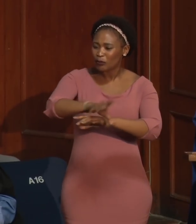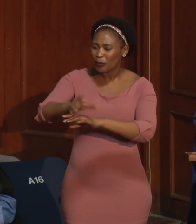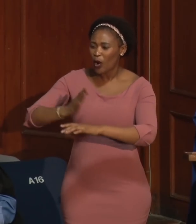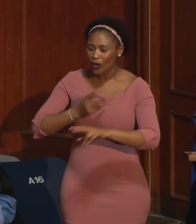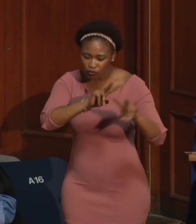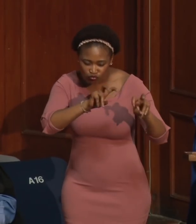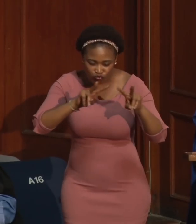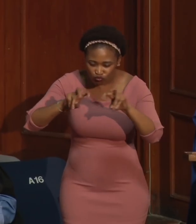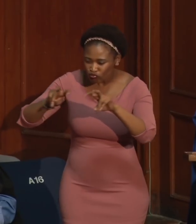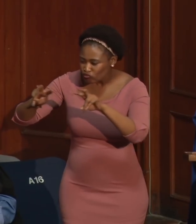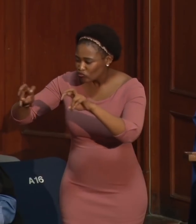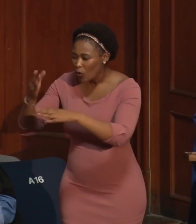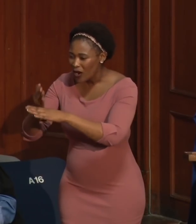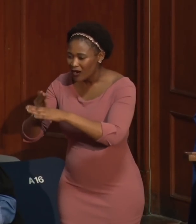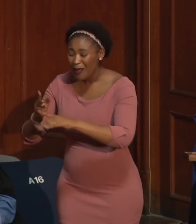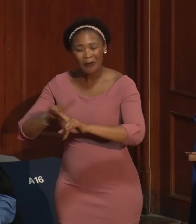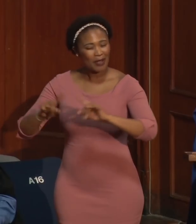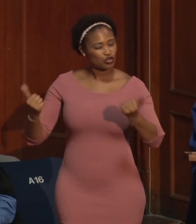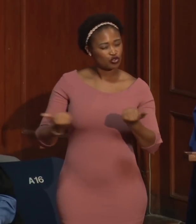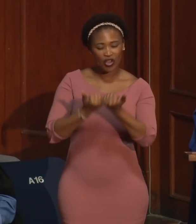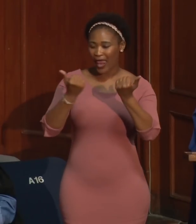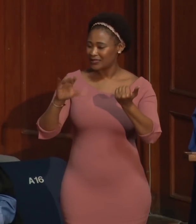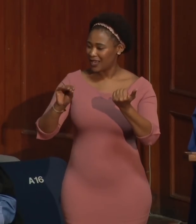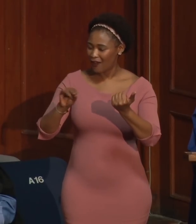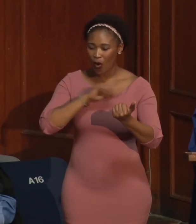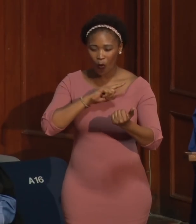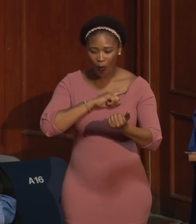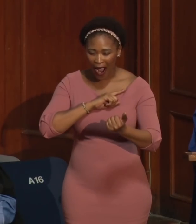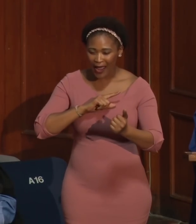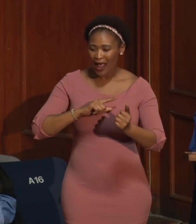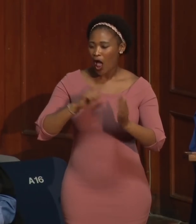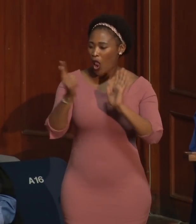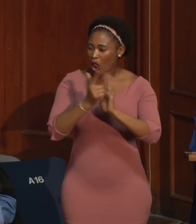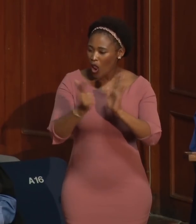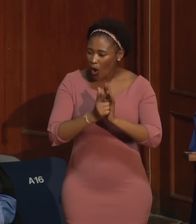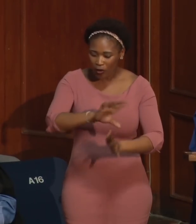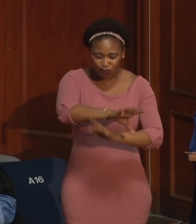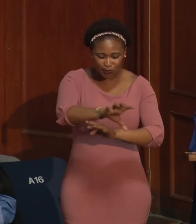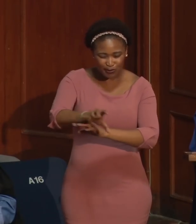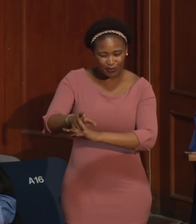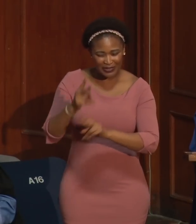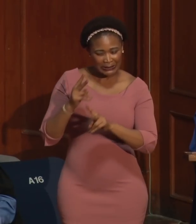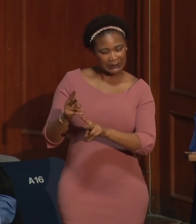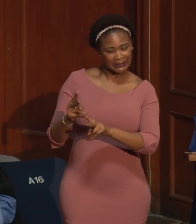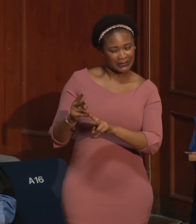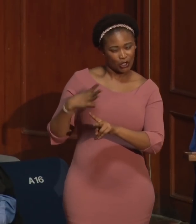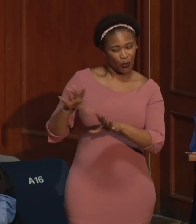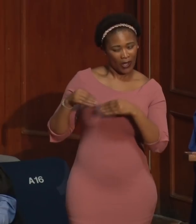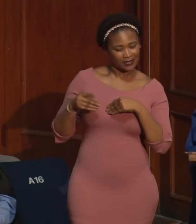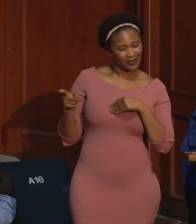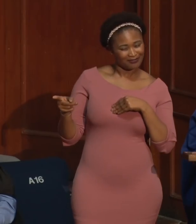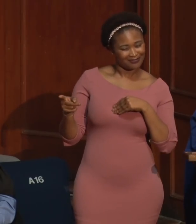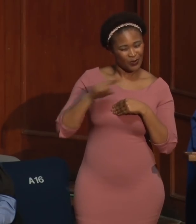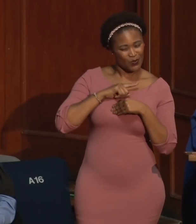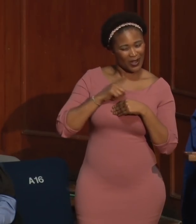year. But this is another challenge, since law firms have thus far been hesitant to accept him,